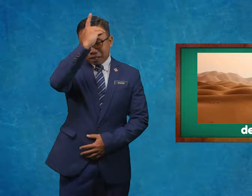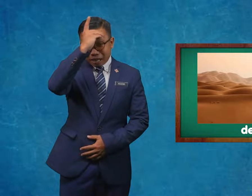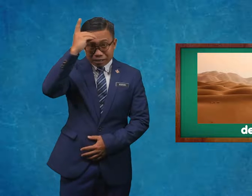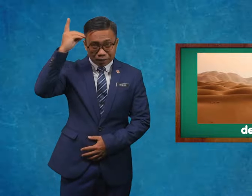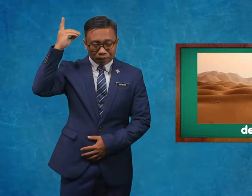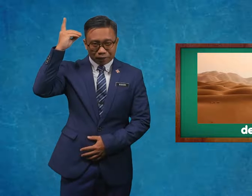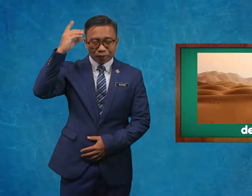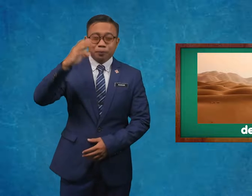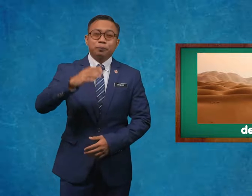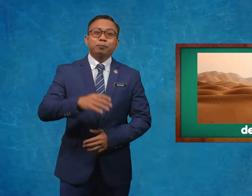Desert.